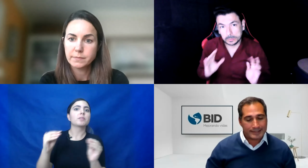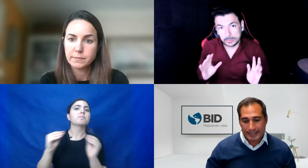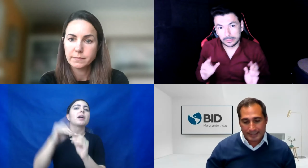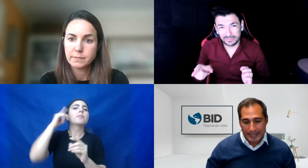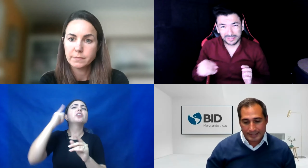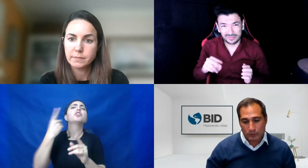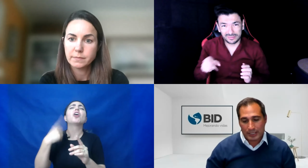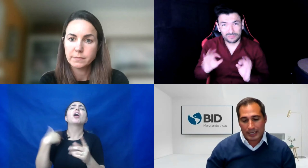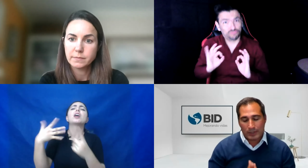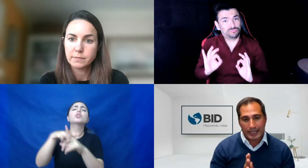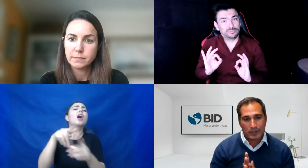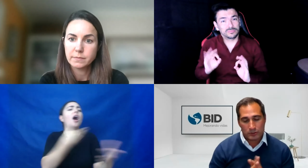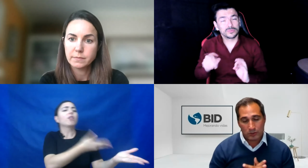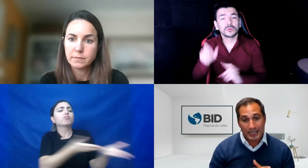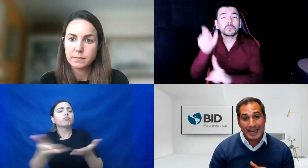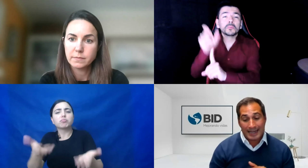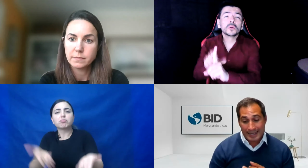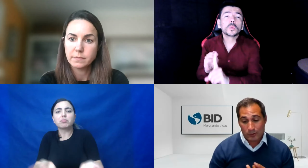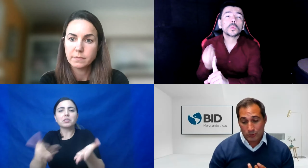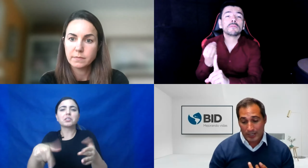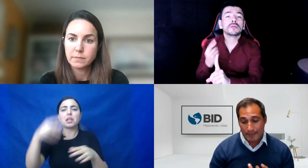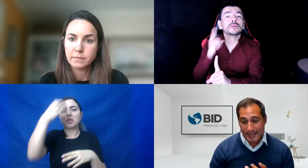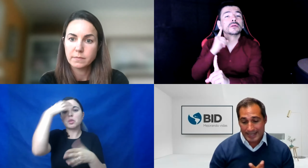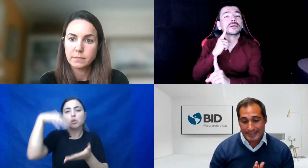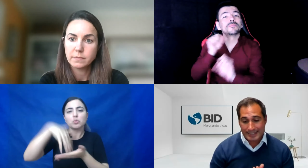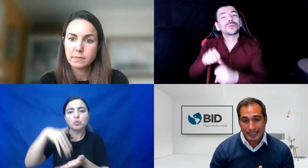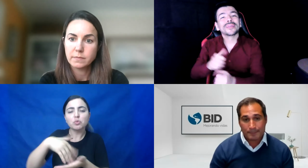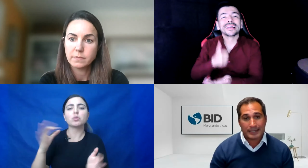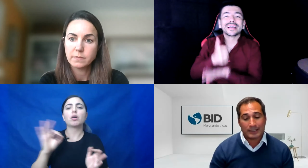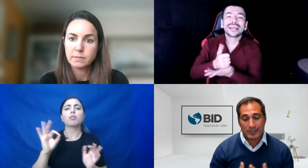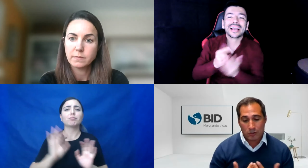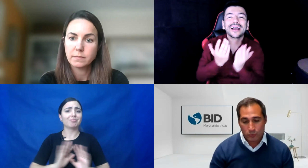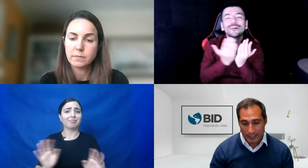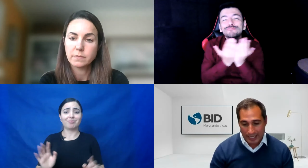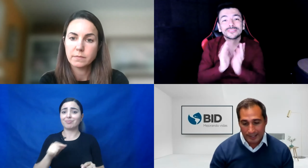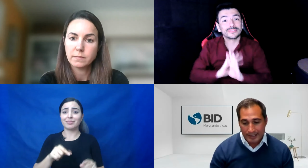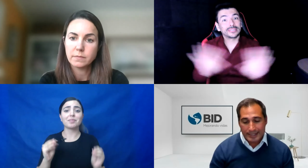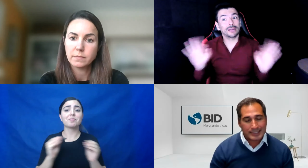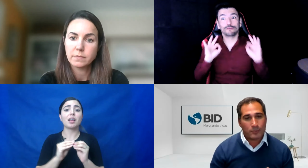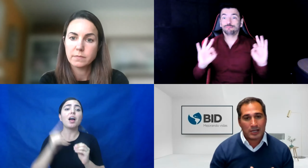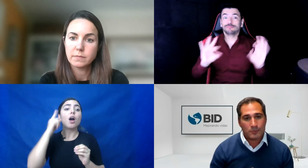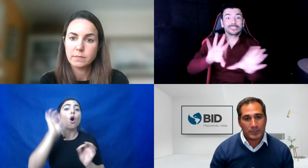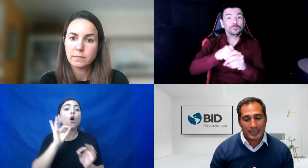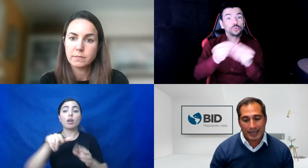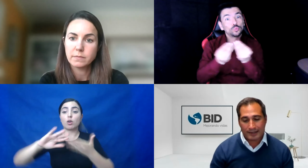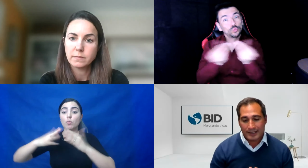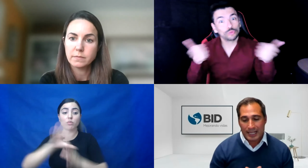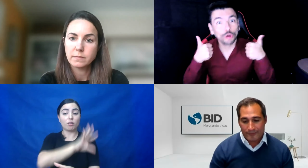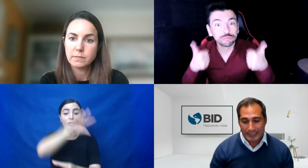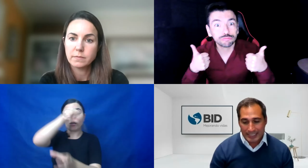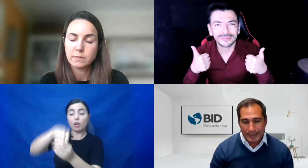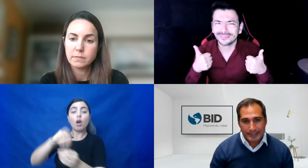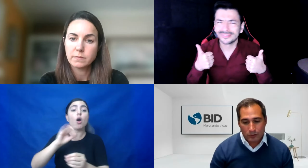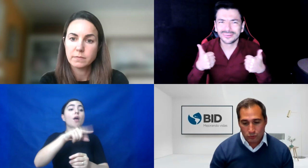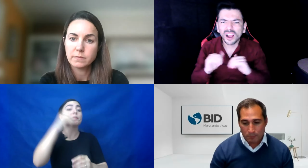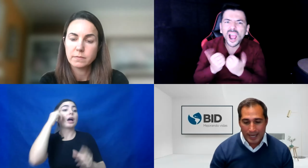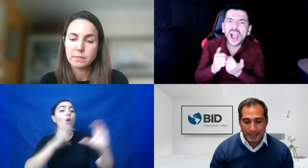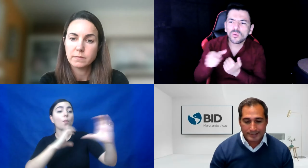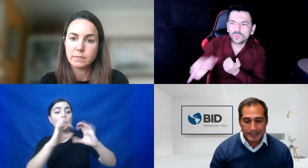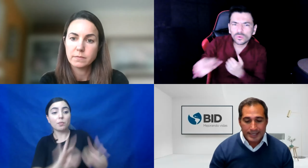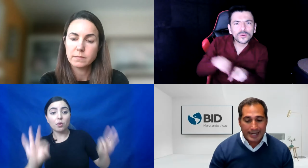and inclusion it also involves